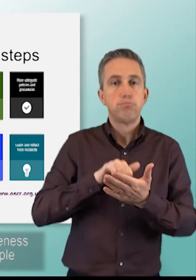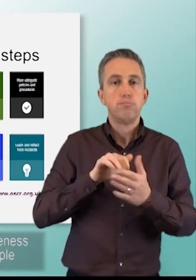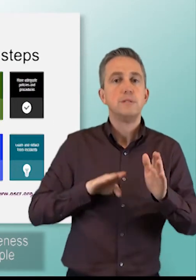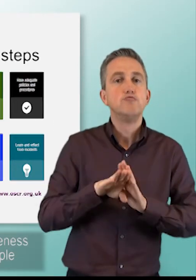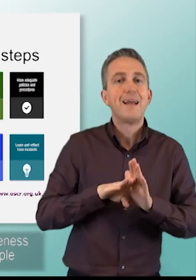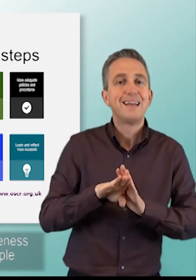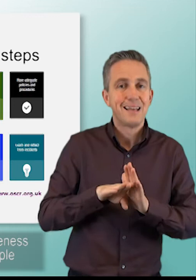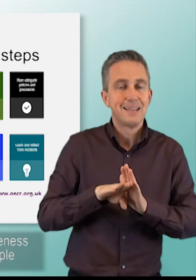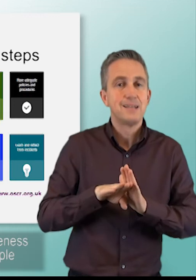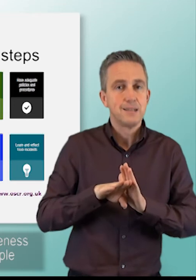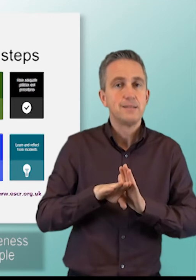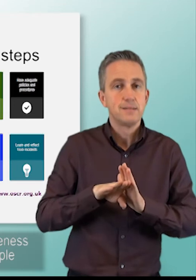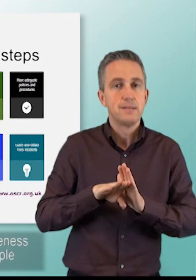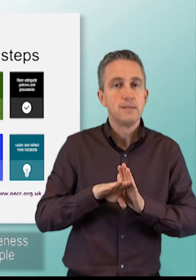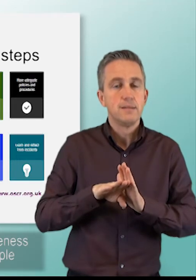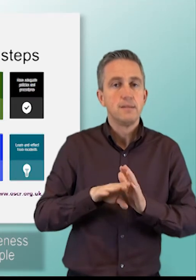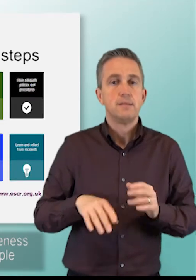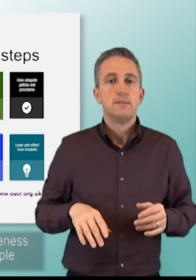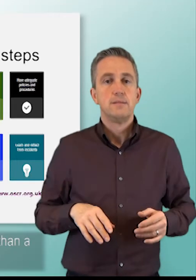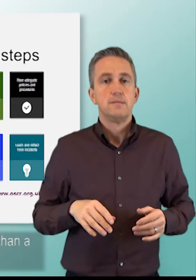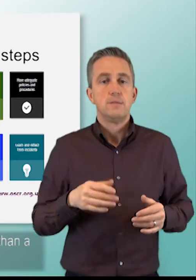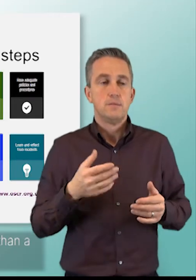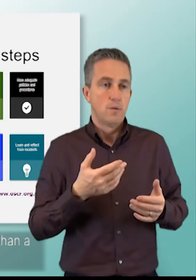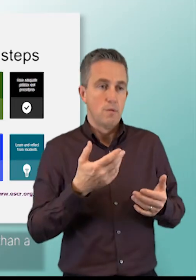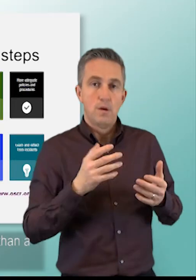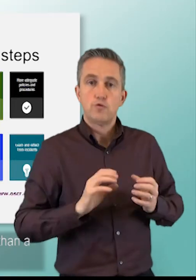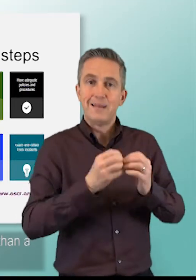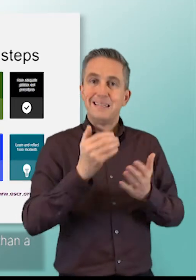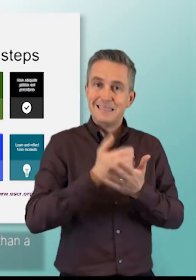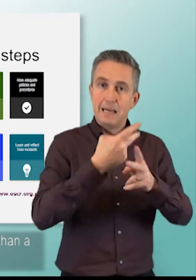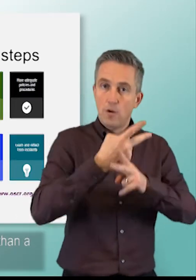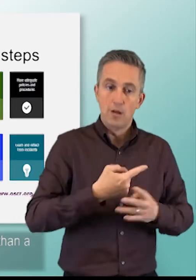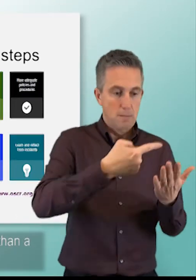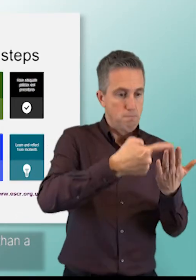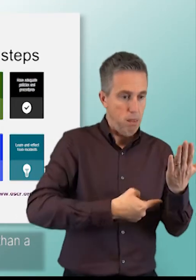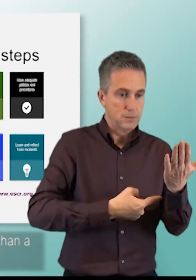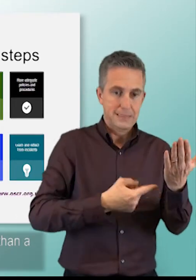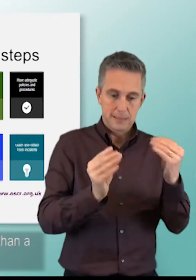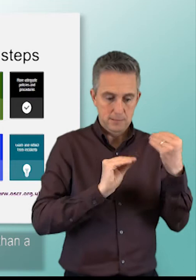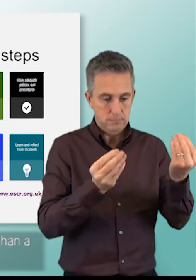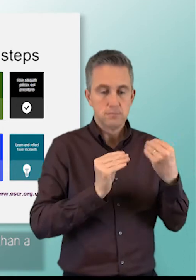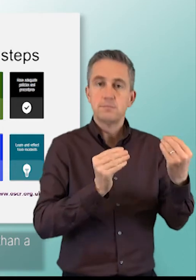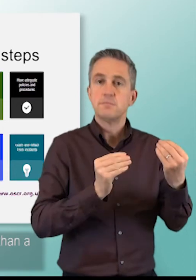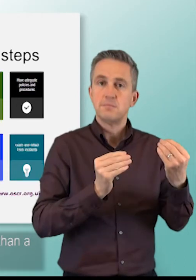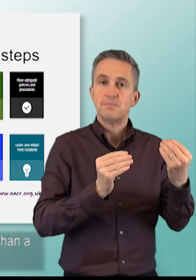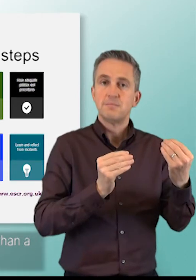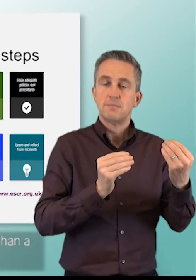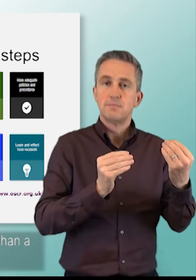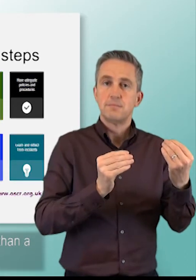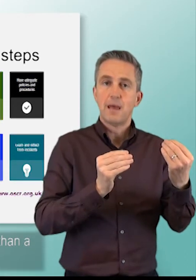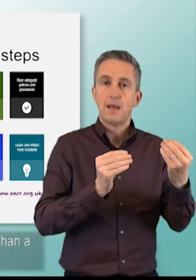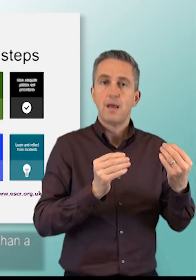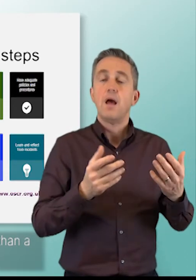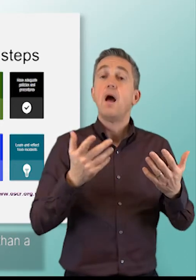very important, because again, a simple safeguarding policy that works well is much better than